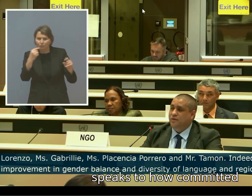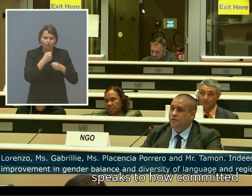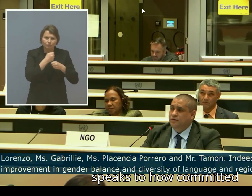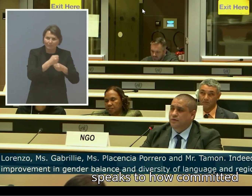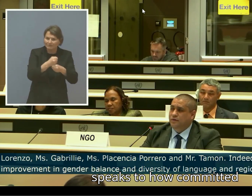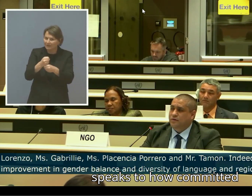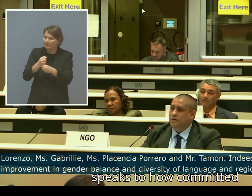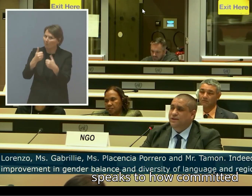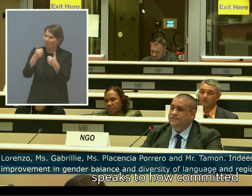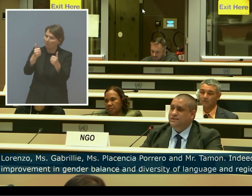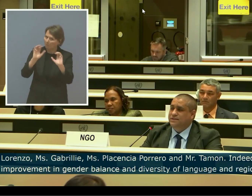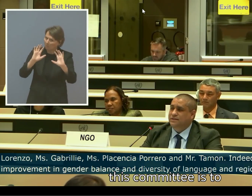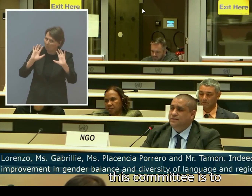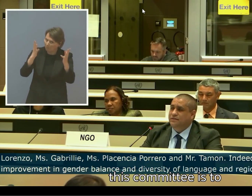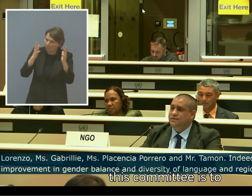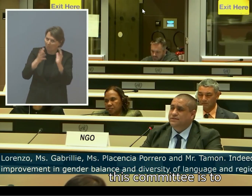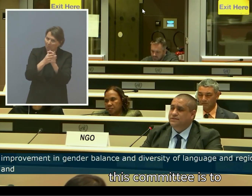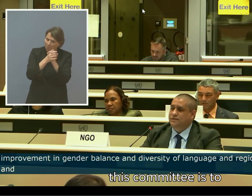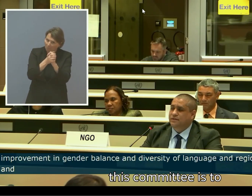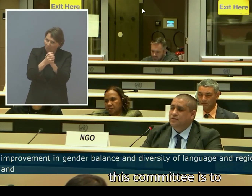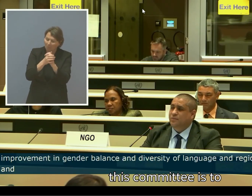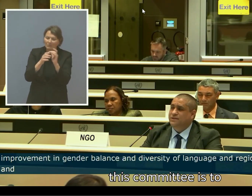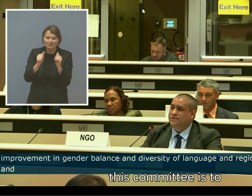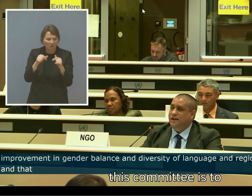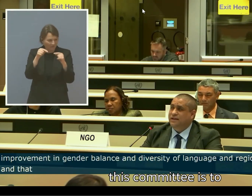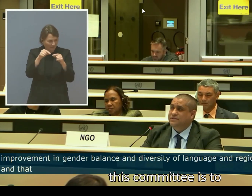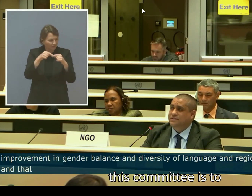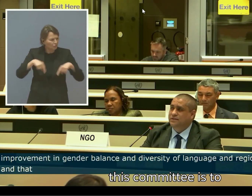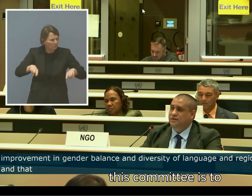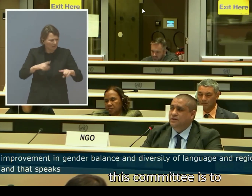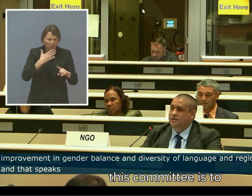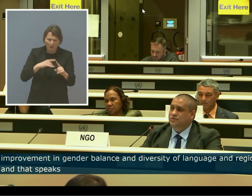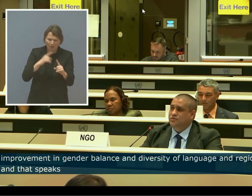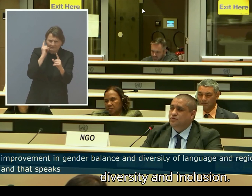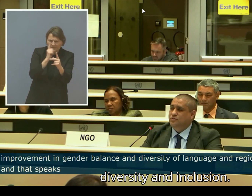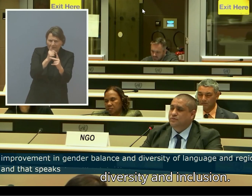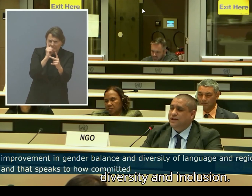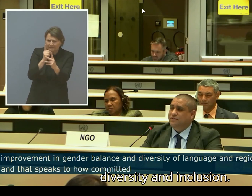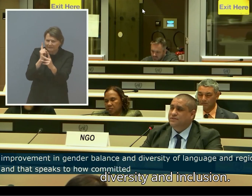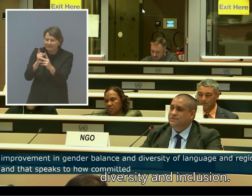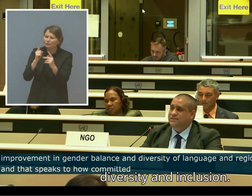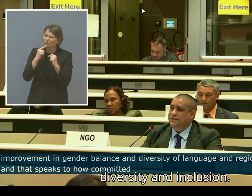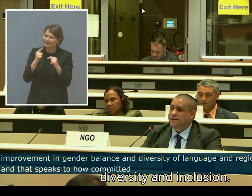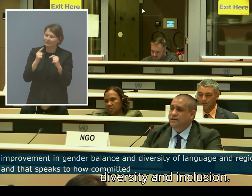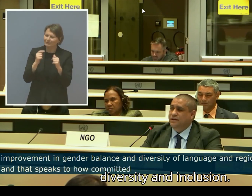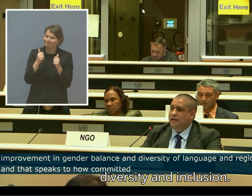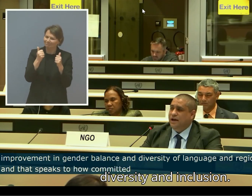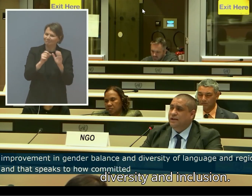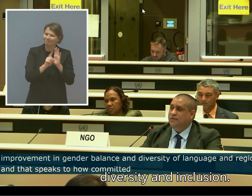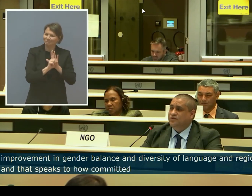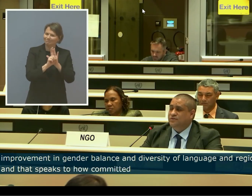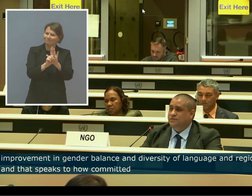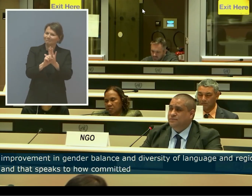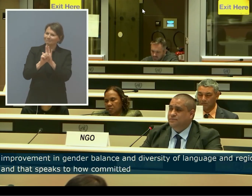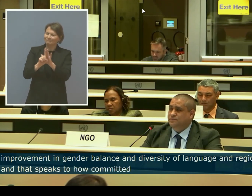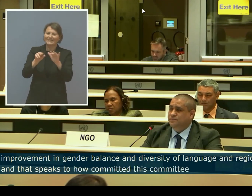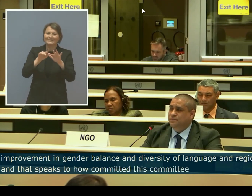how committed this committee is to diversity and